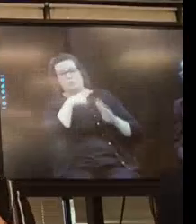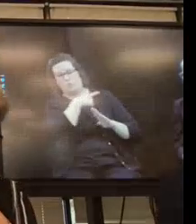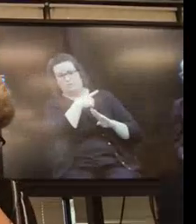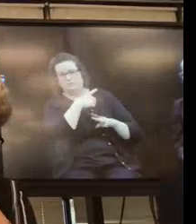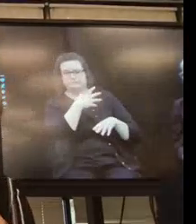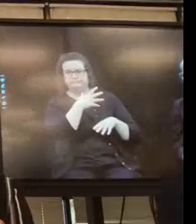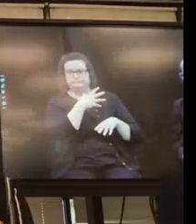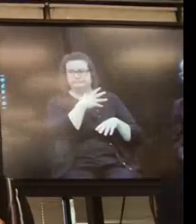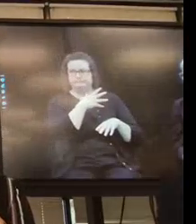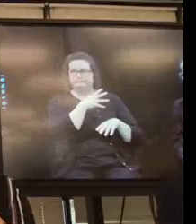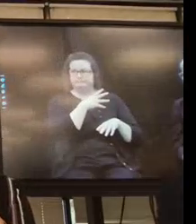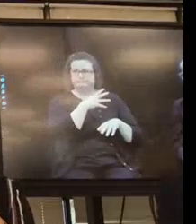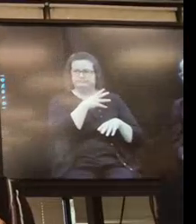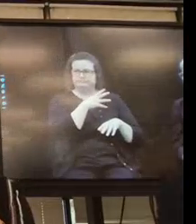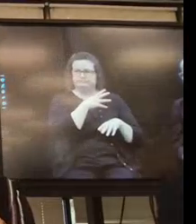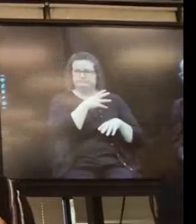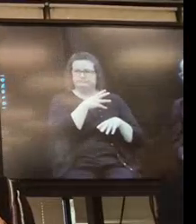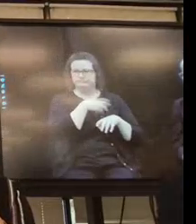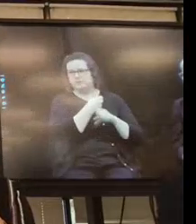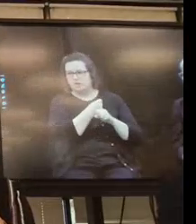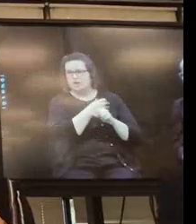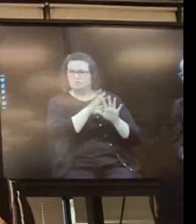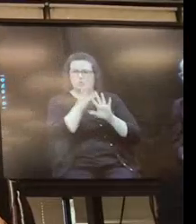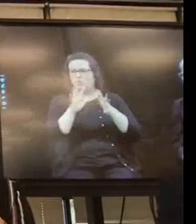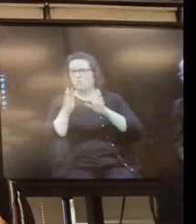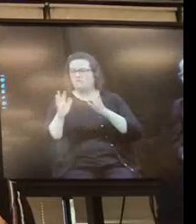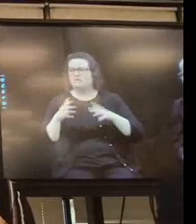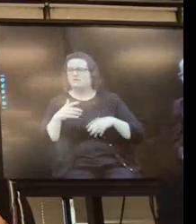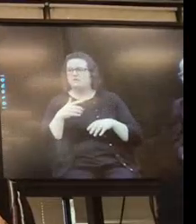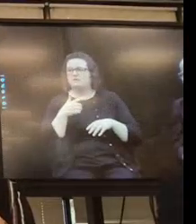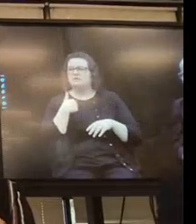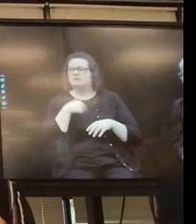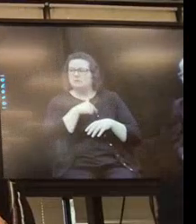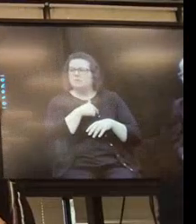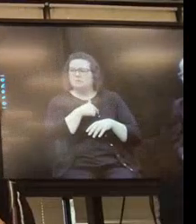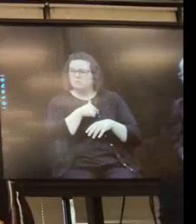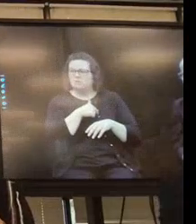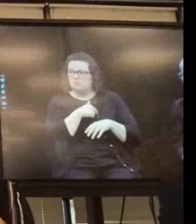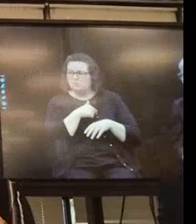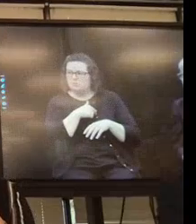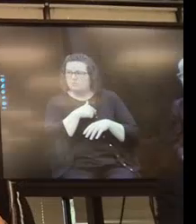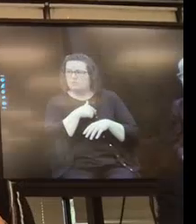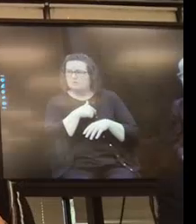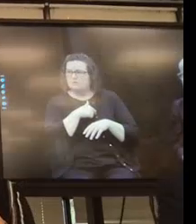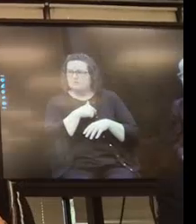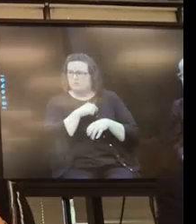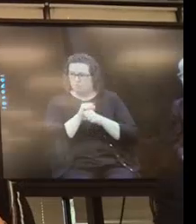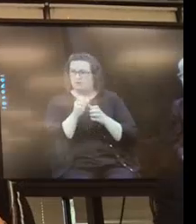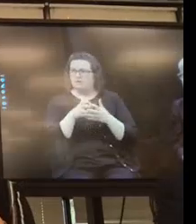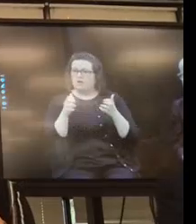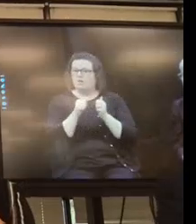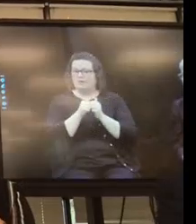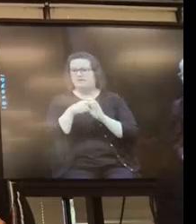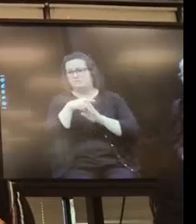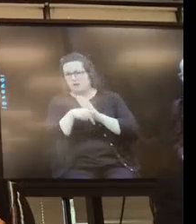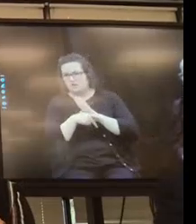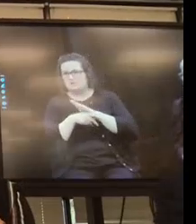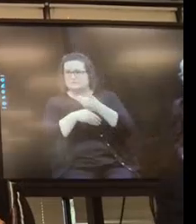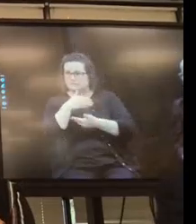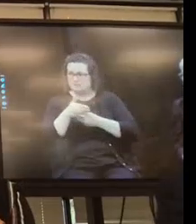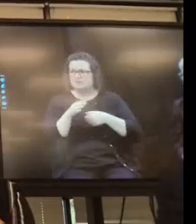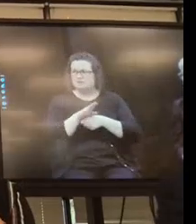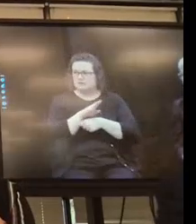certain frequency, we've done a lot of work over the past couple of years in terms of adopting policies. It's been very busy. And so that's why